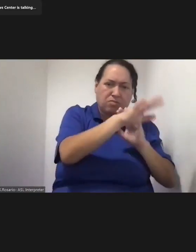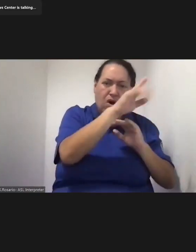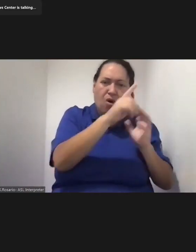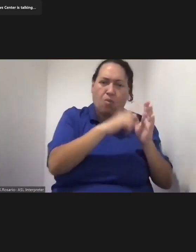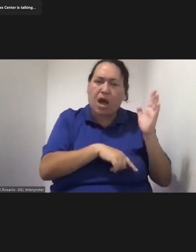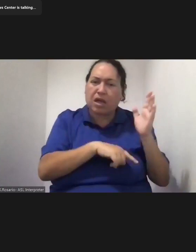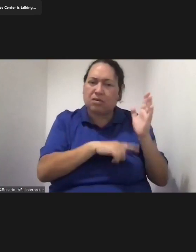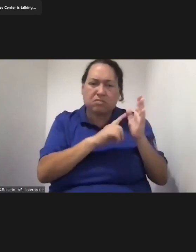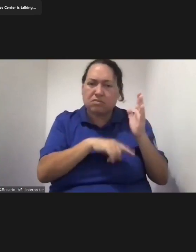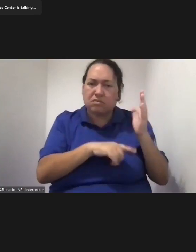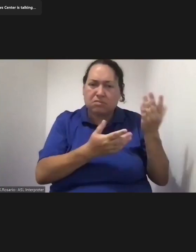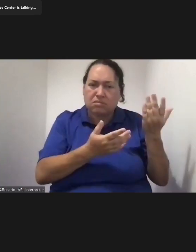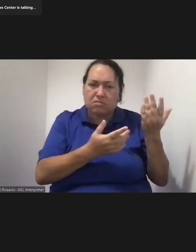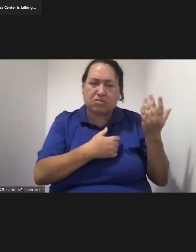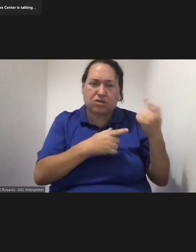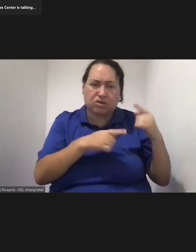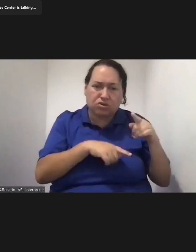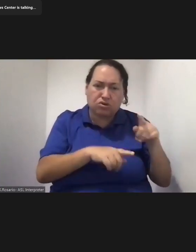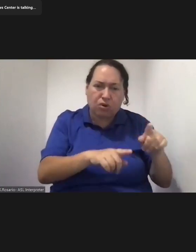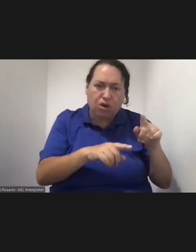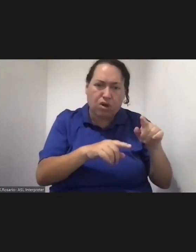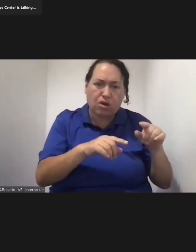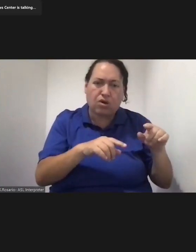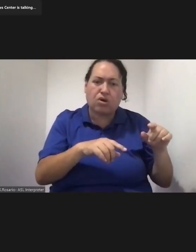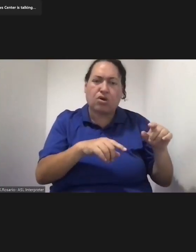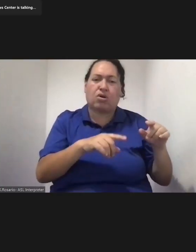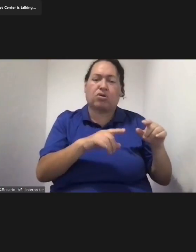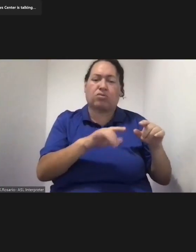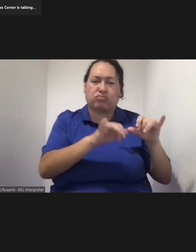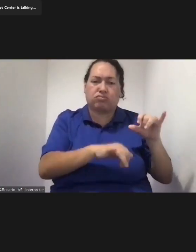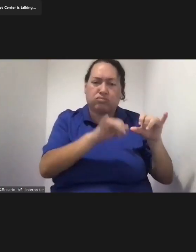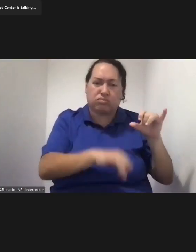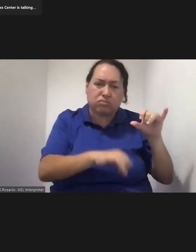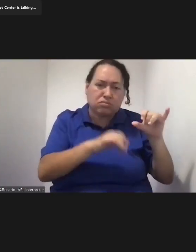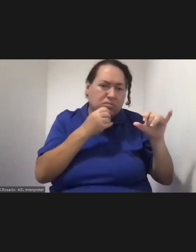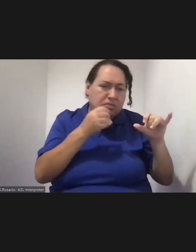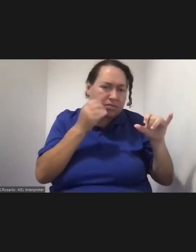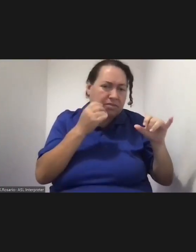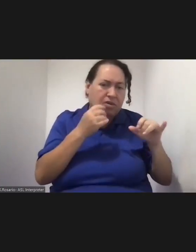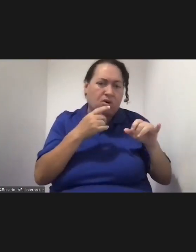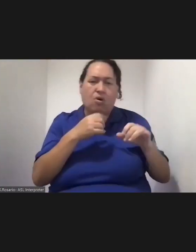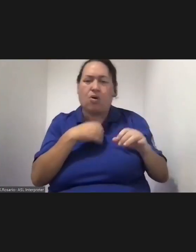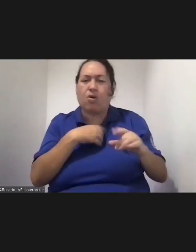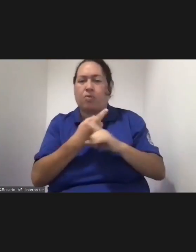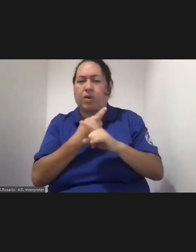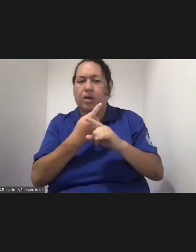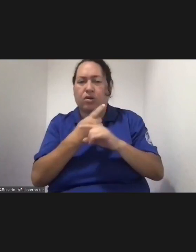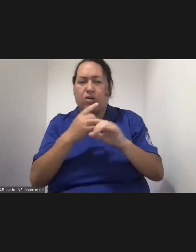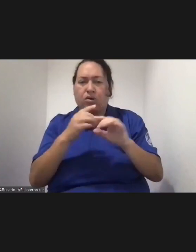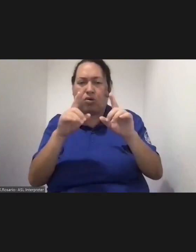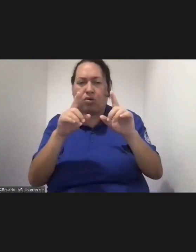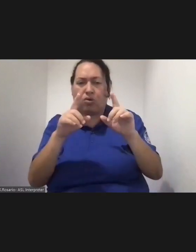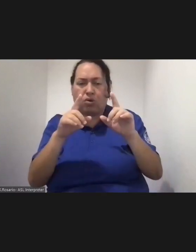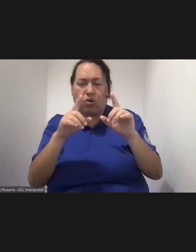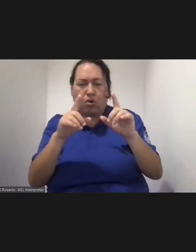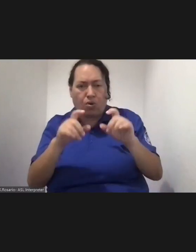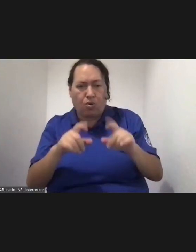during quarantine, or was it through regular COVID testing in the testing centers?